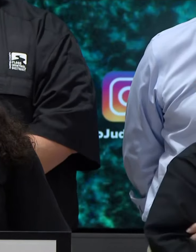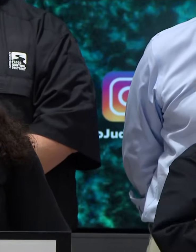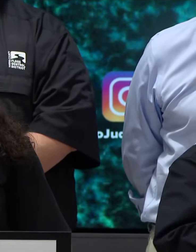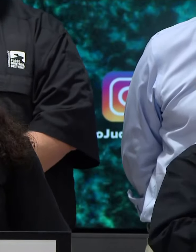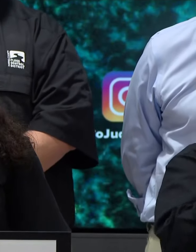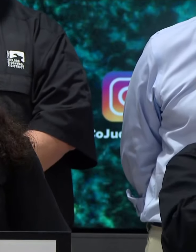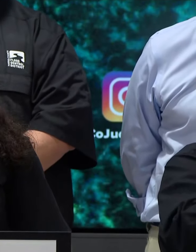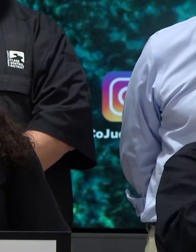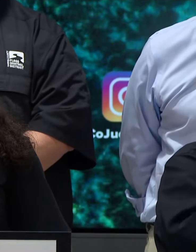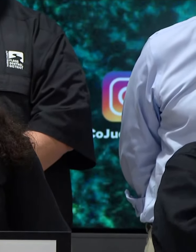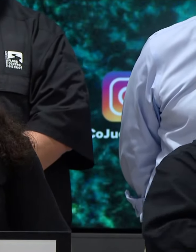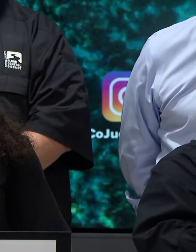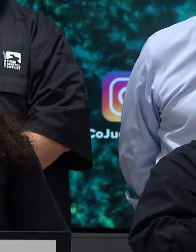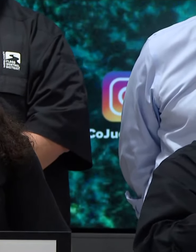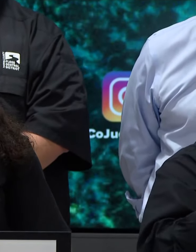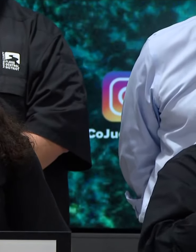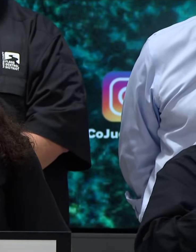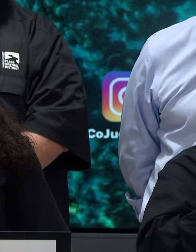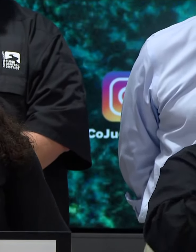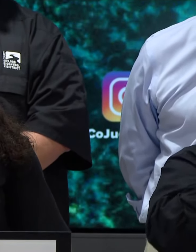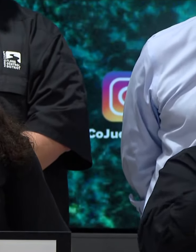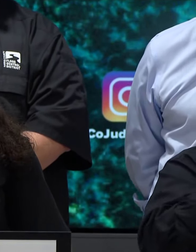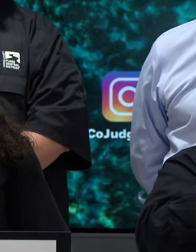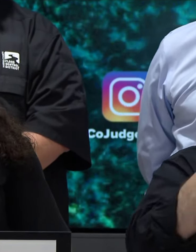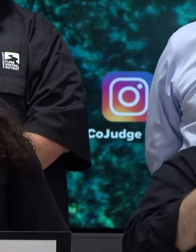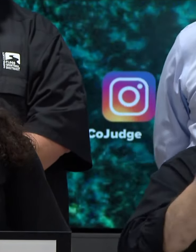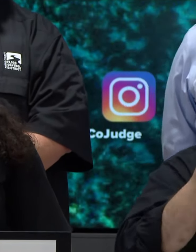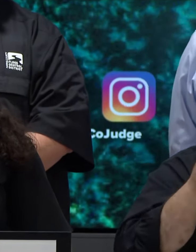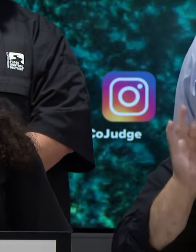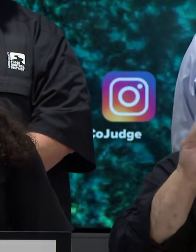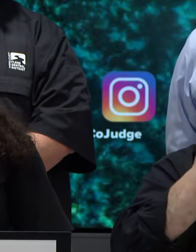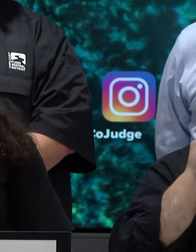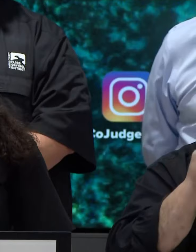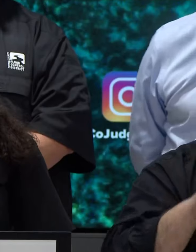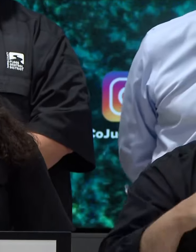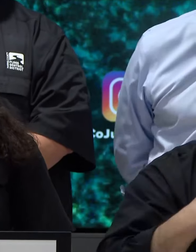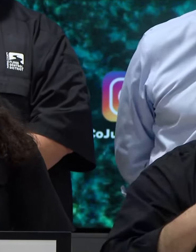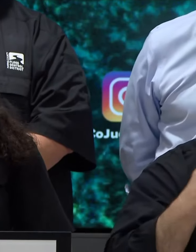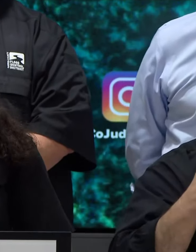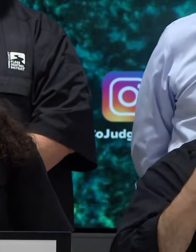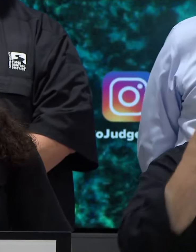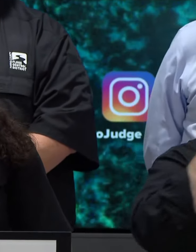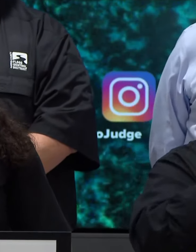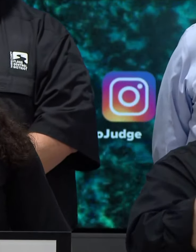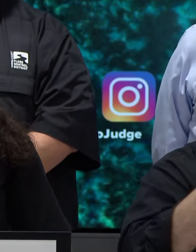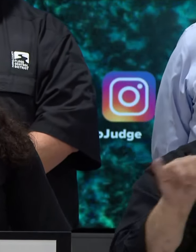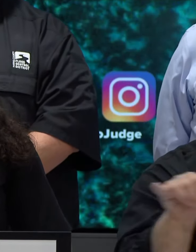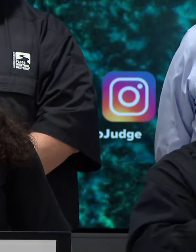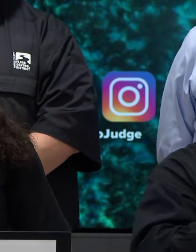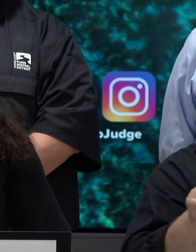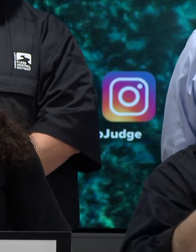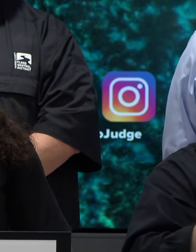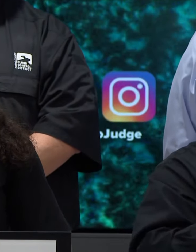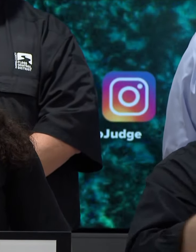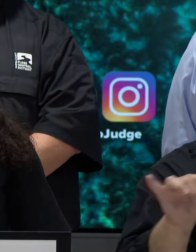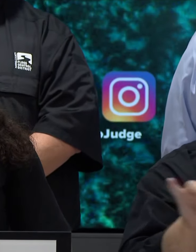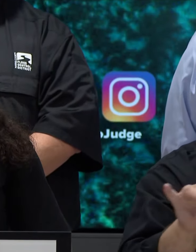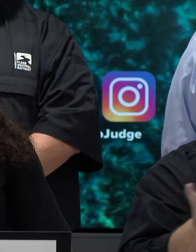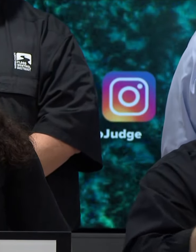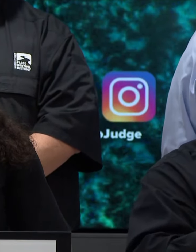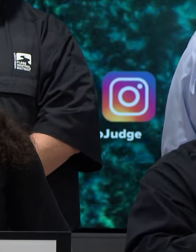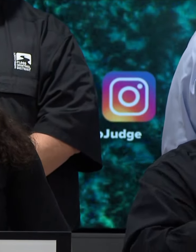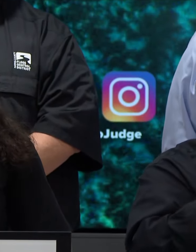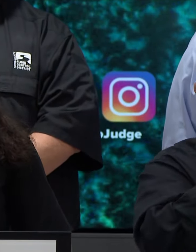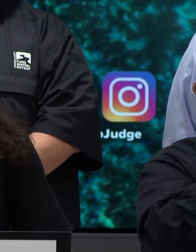concerned, I'm not sure about the numbers in the city of Houston, but usually it's pretty representative. So this bodes well,